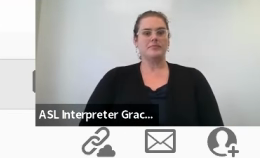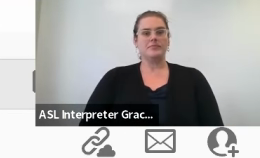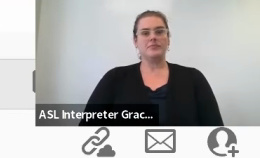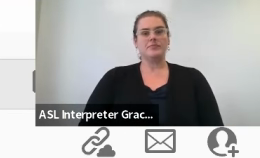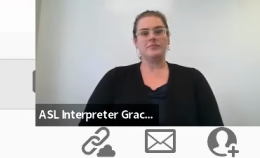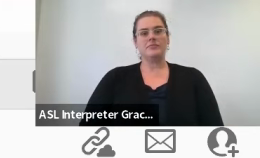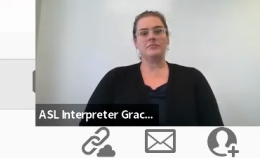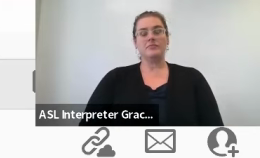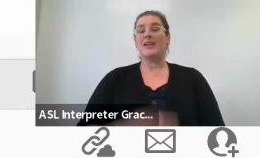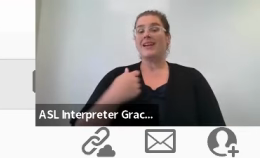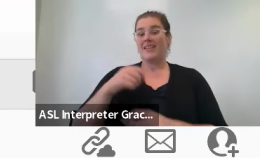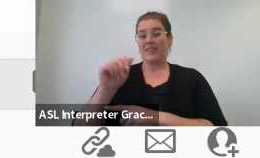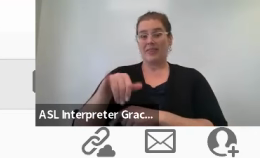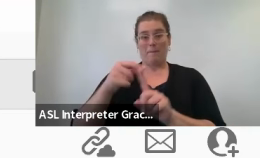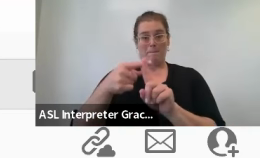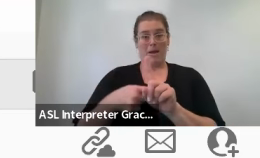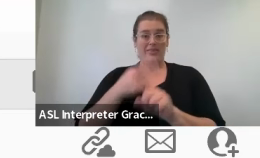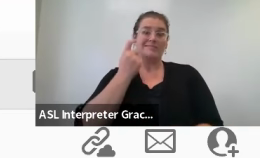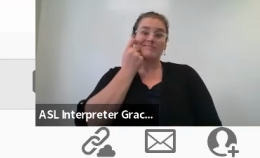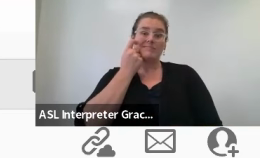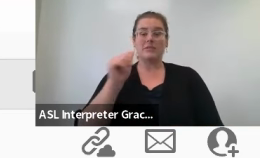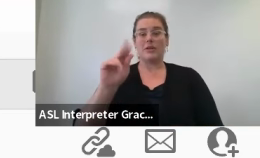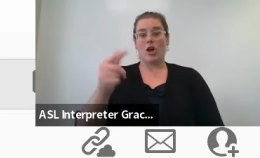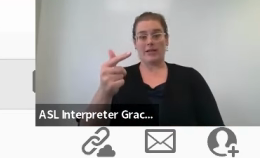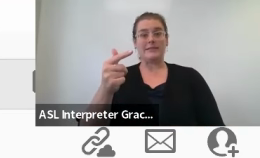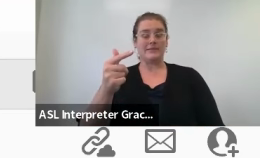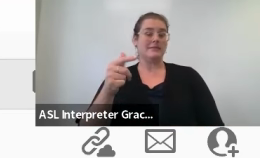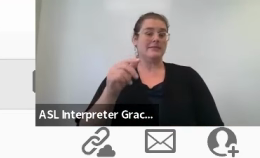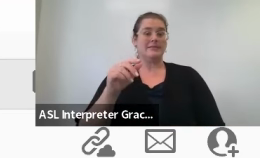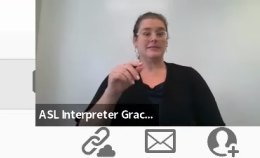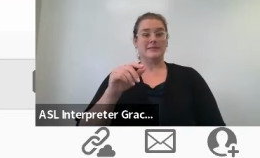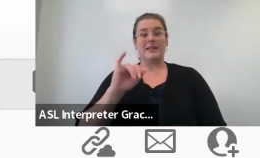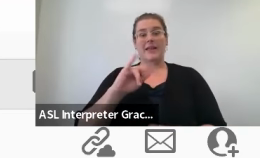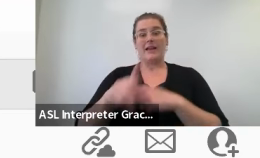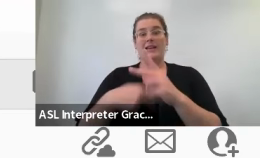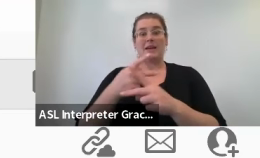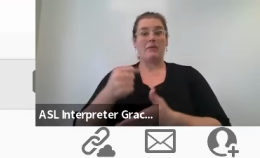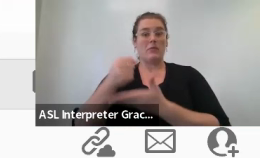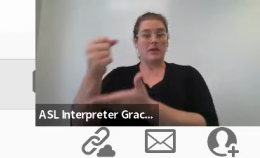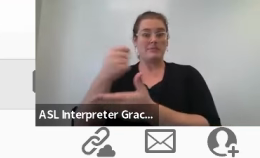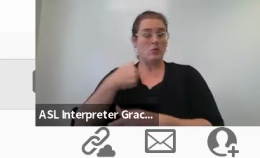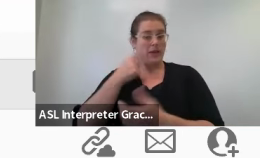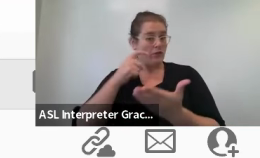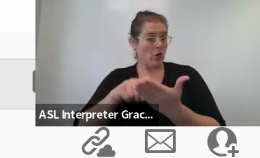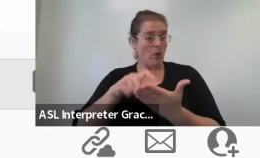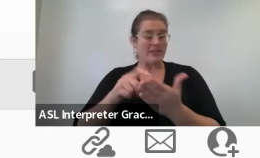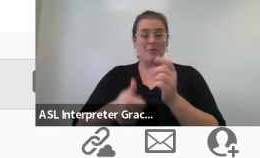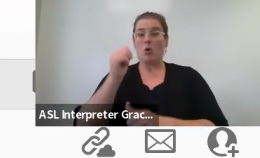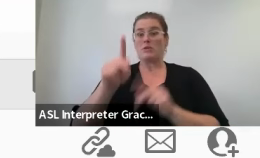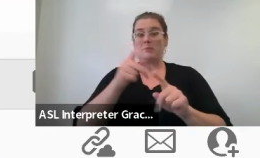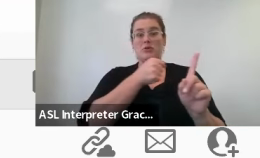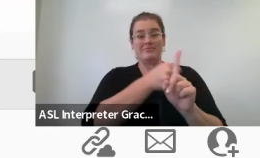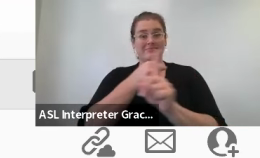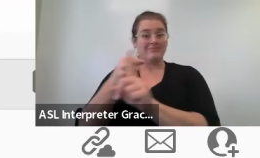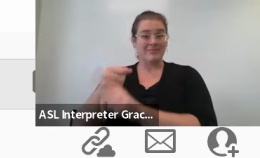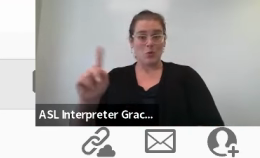In the month of August, really the placement type where we saw the most people contracting COVID was in supported